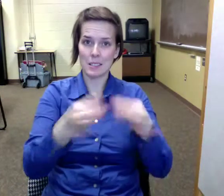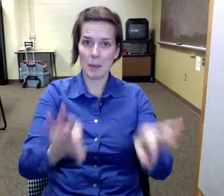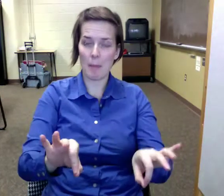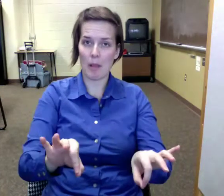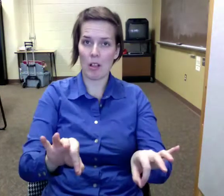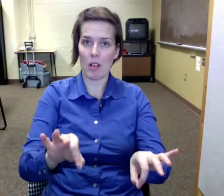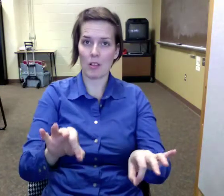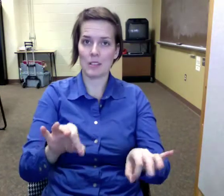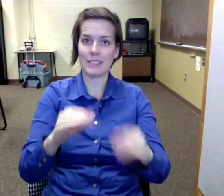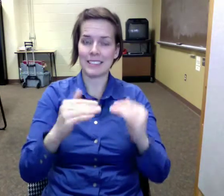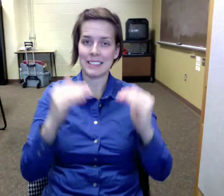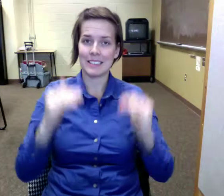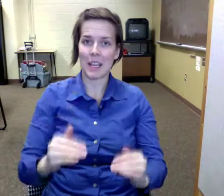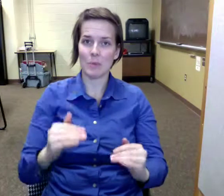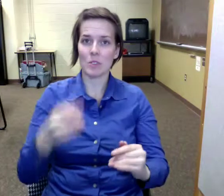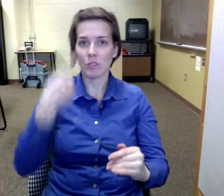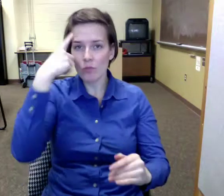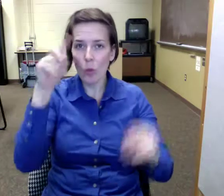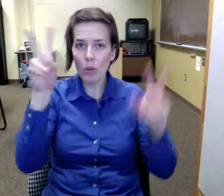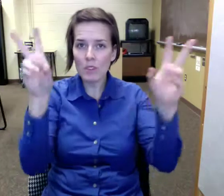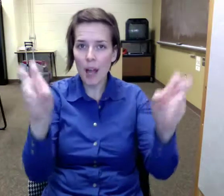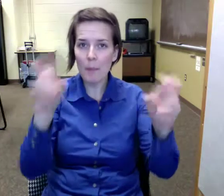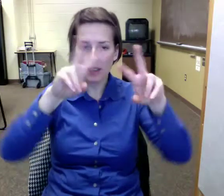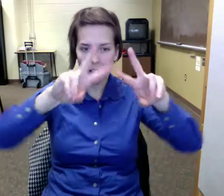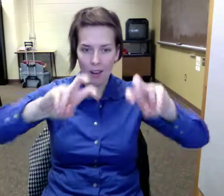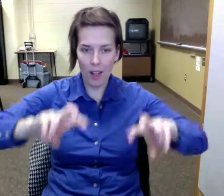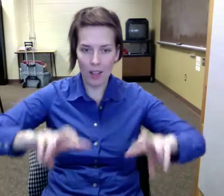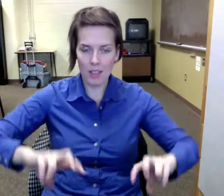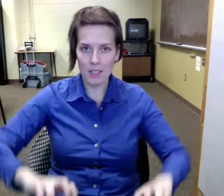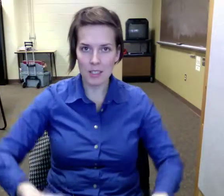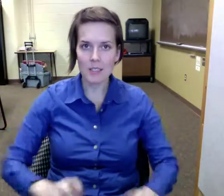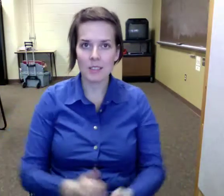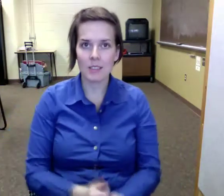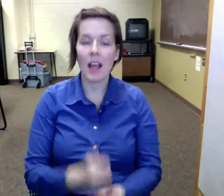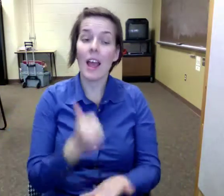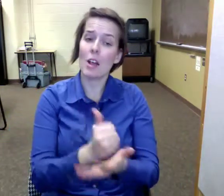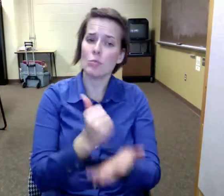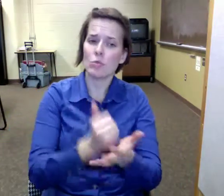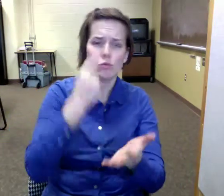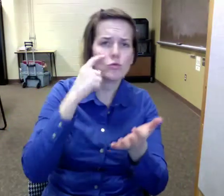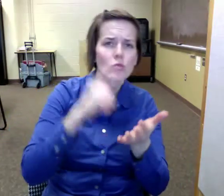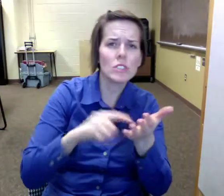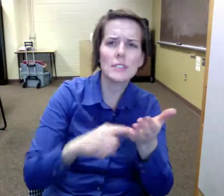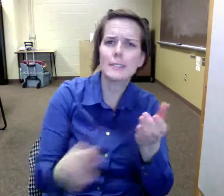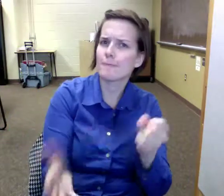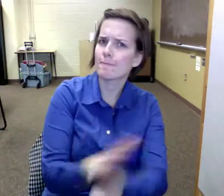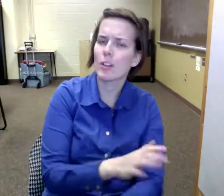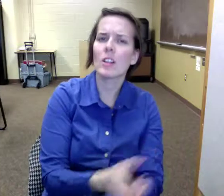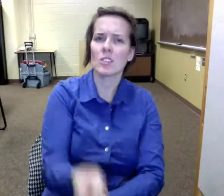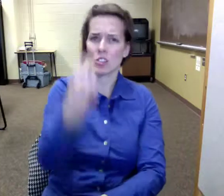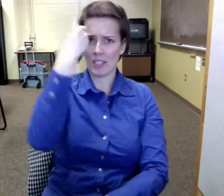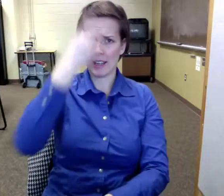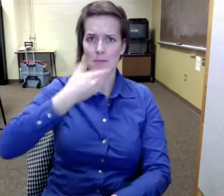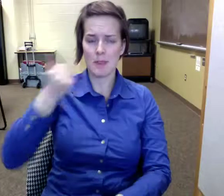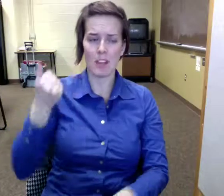critically to help you investigate it better, to help you research it more fully, to understand it better as a researcher.